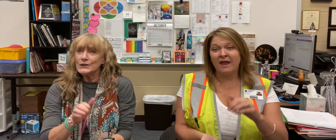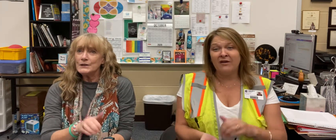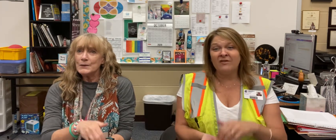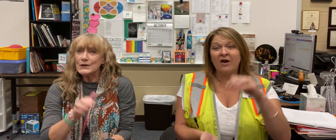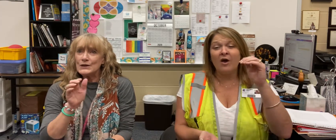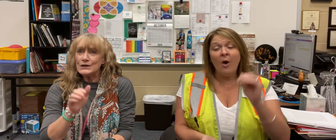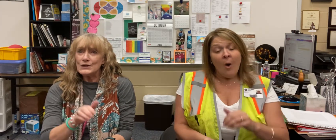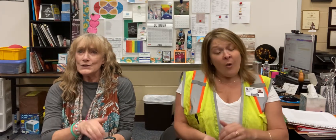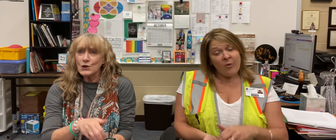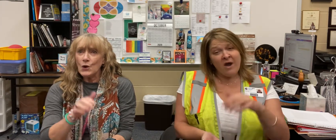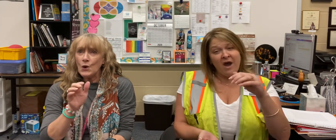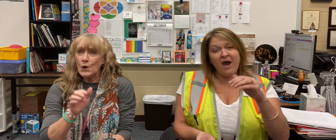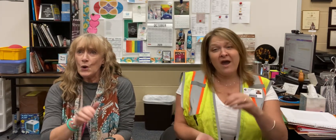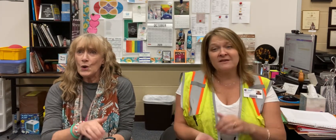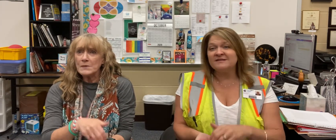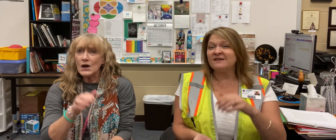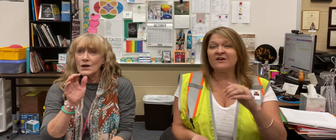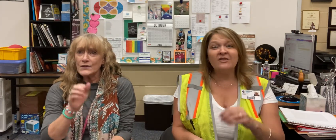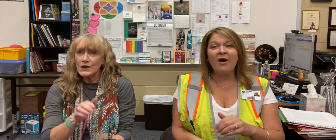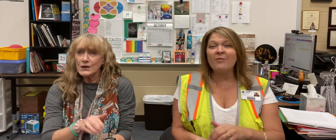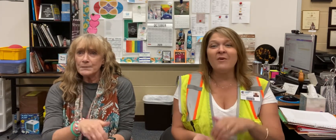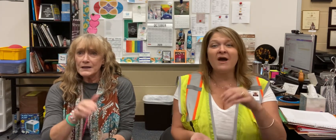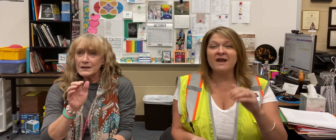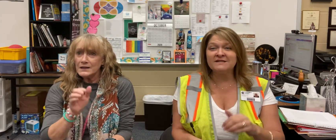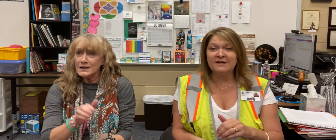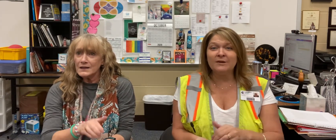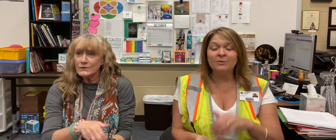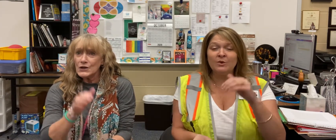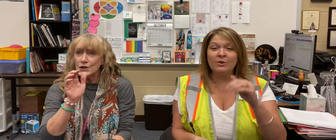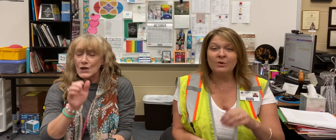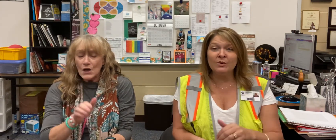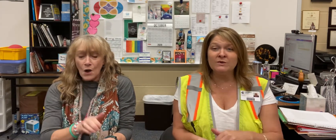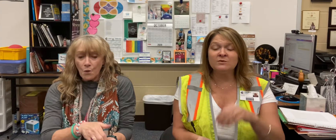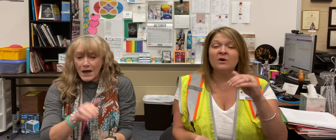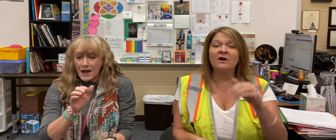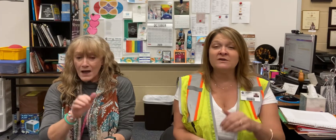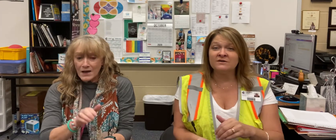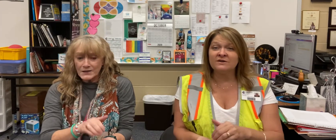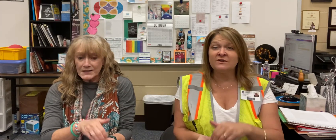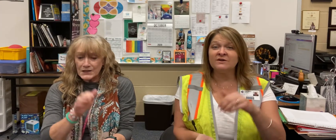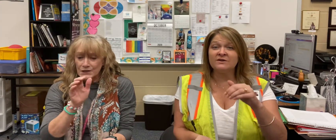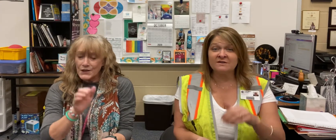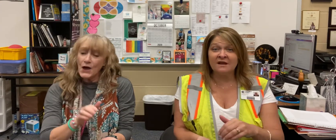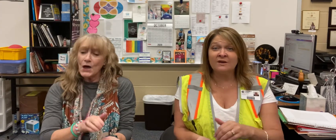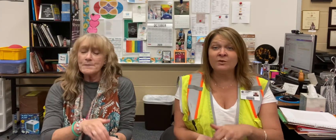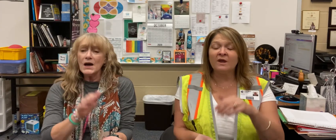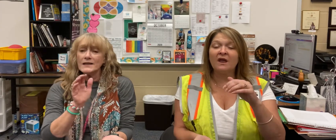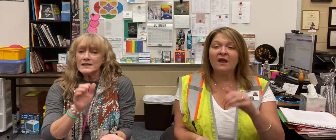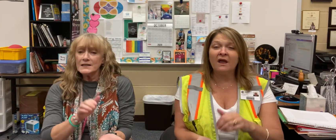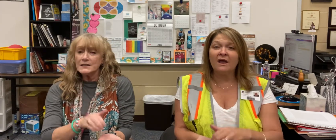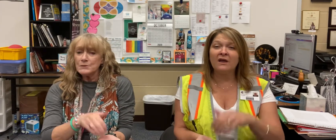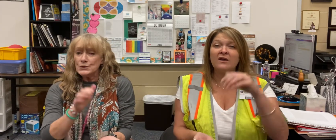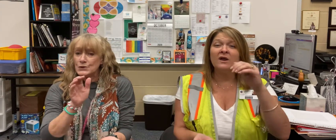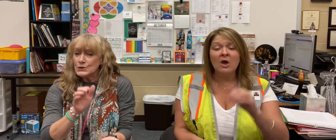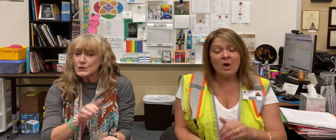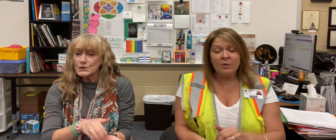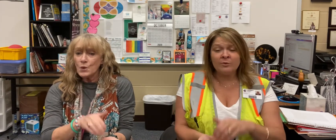beaver, where still the mighty moose, where still the mighty moose,